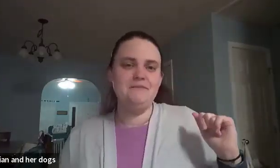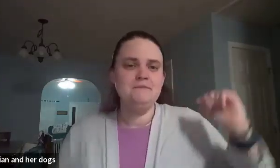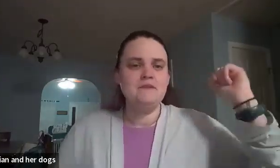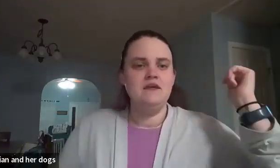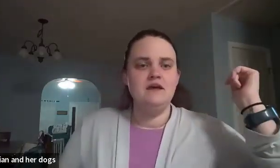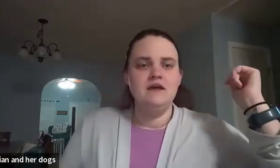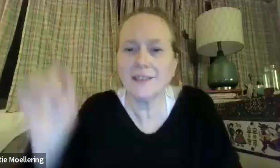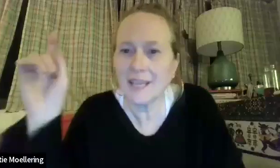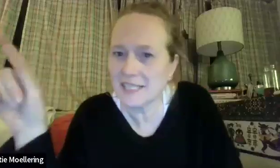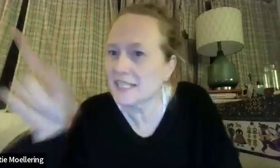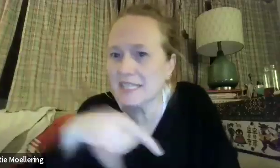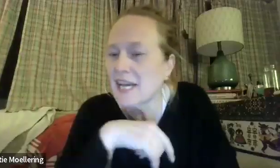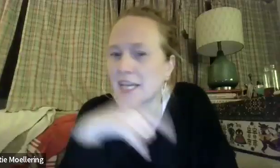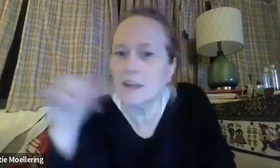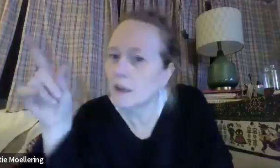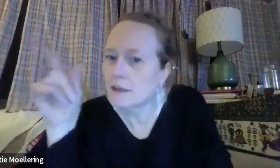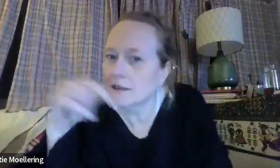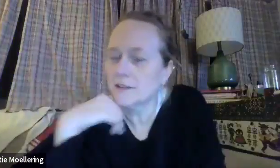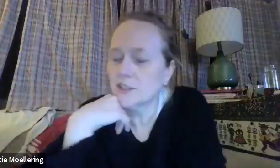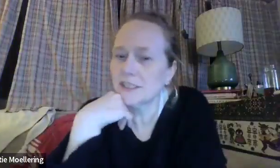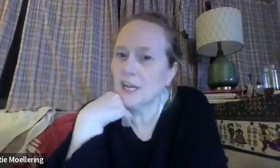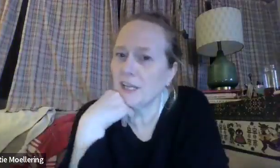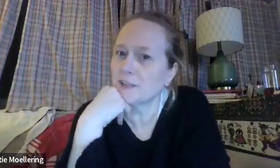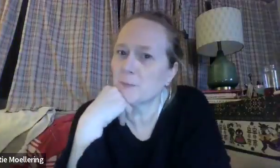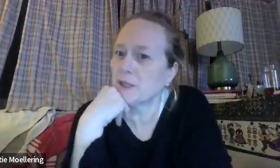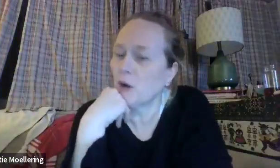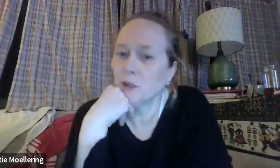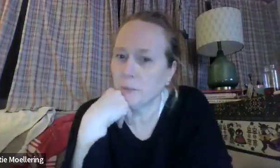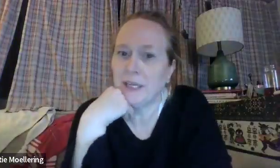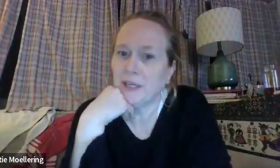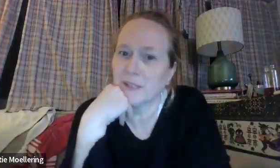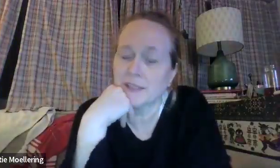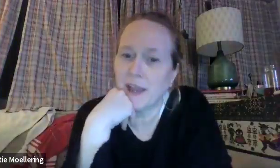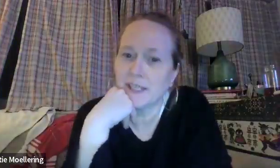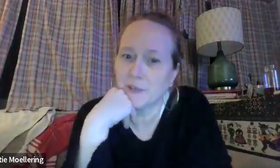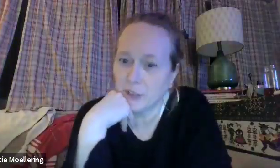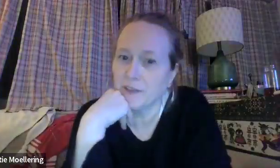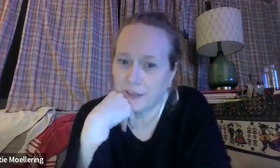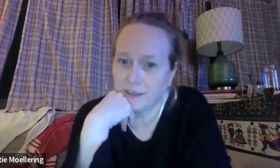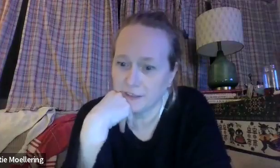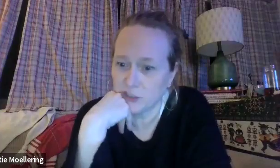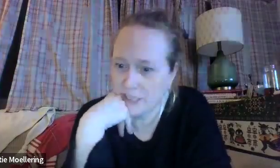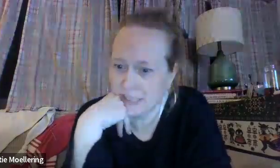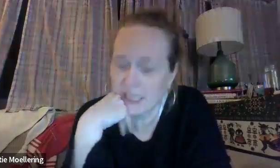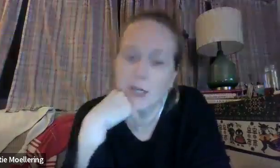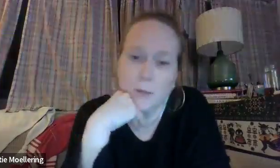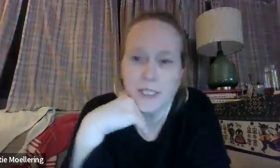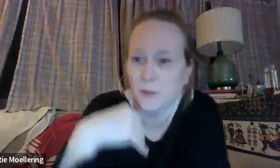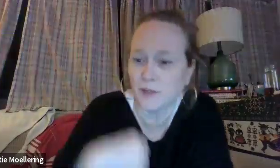Um, I mean, Alexis has not, she's not spent all her money on this class for nothing. She needs to get her money's worth out